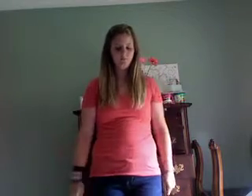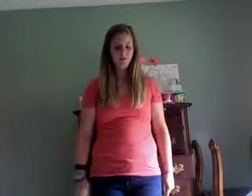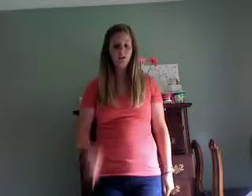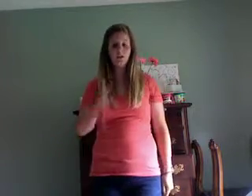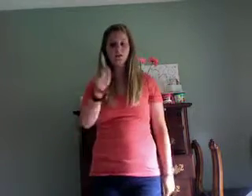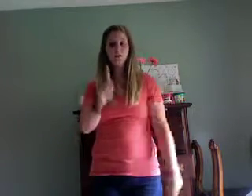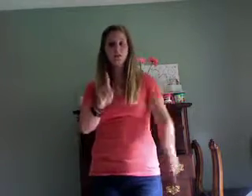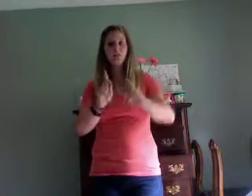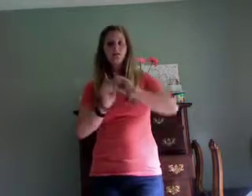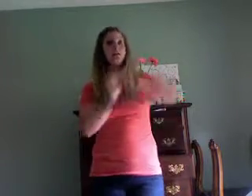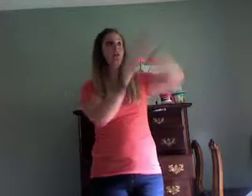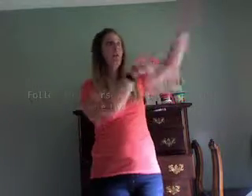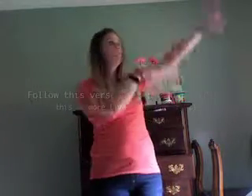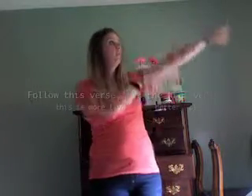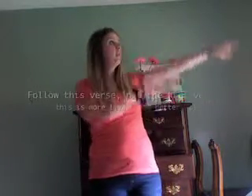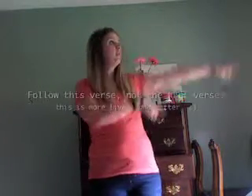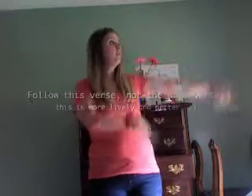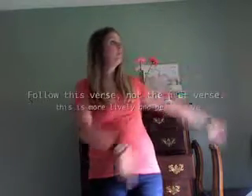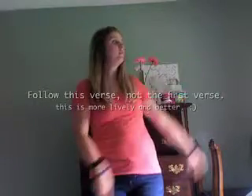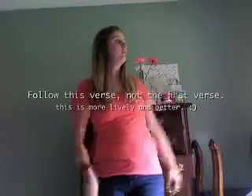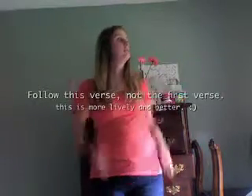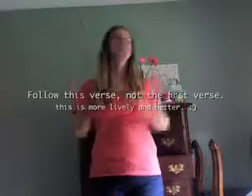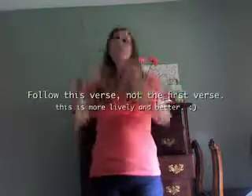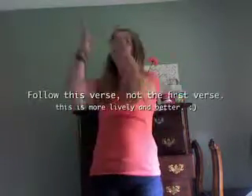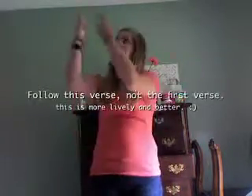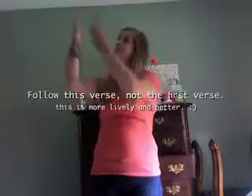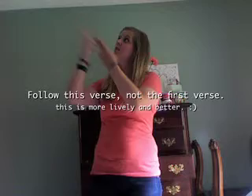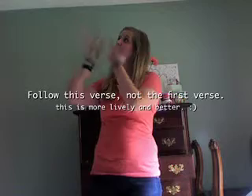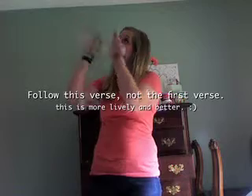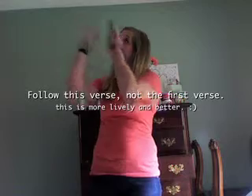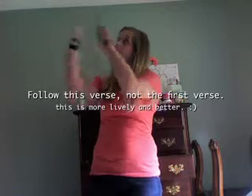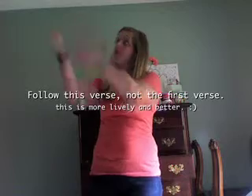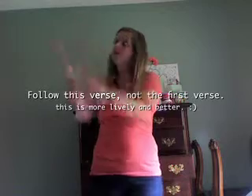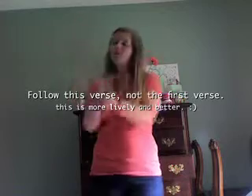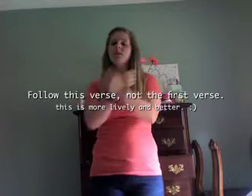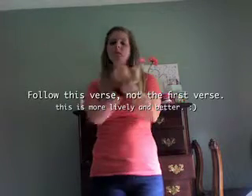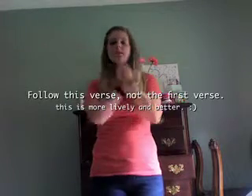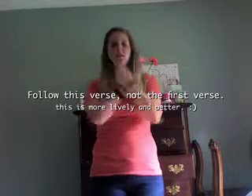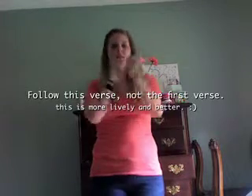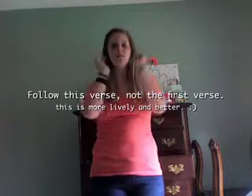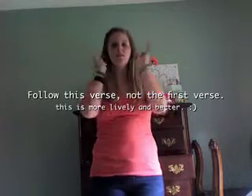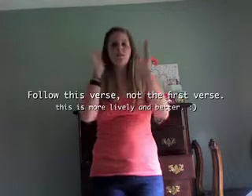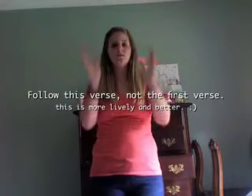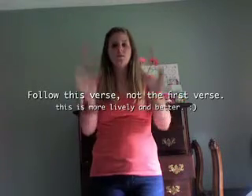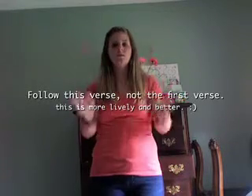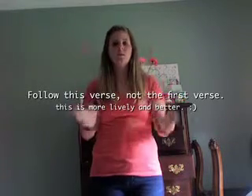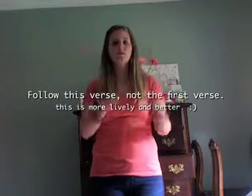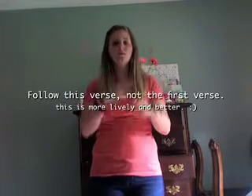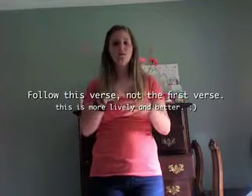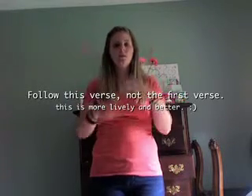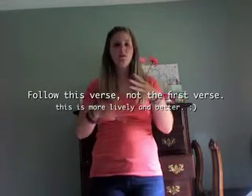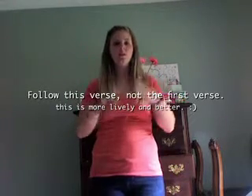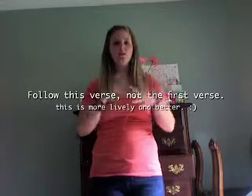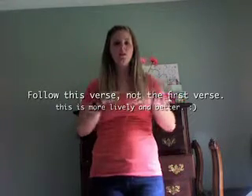torn. And there he goes, a hero, a savior to the world. Here